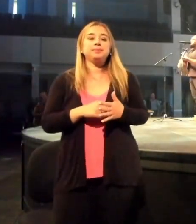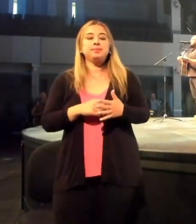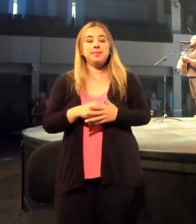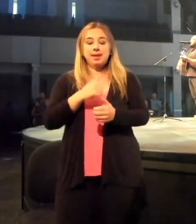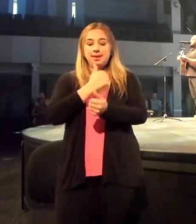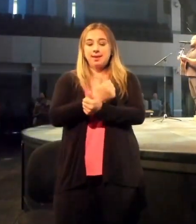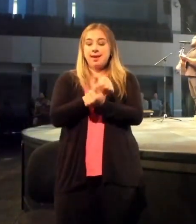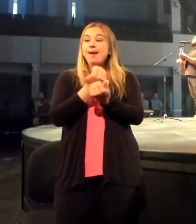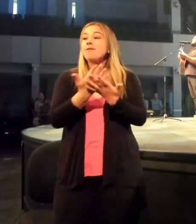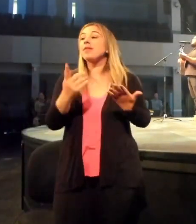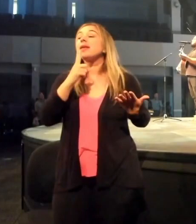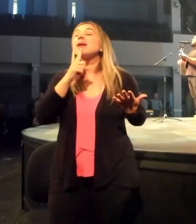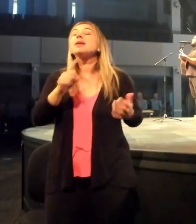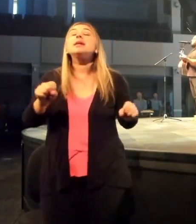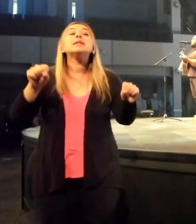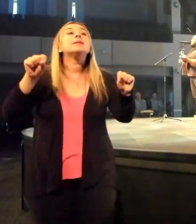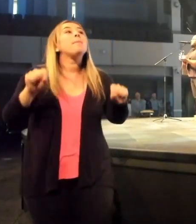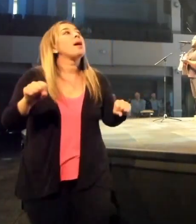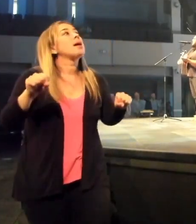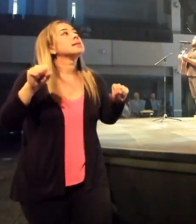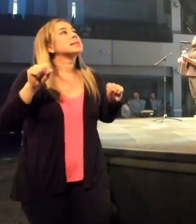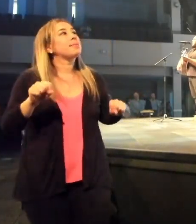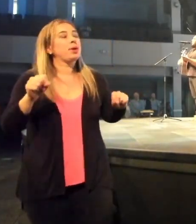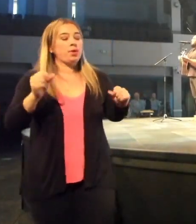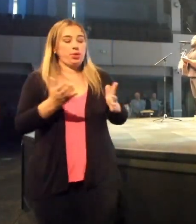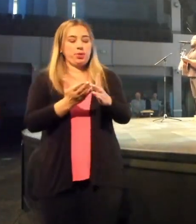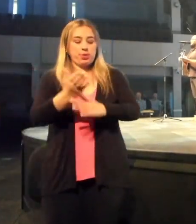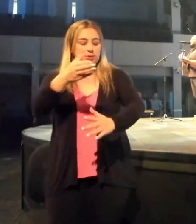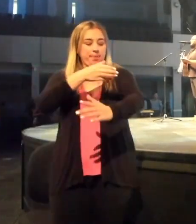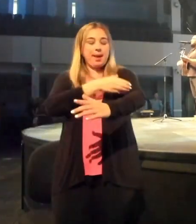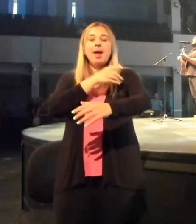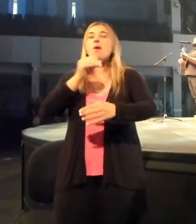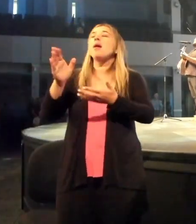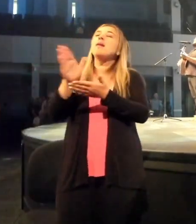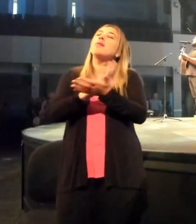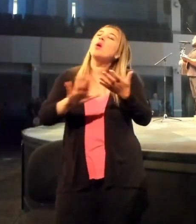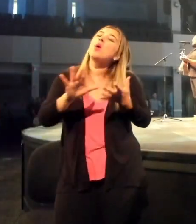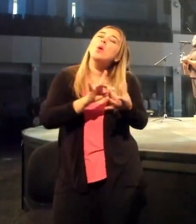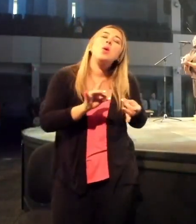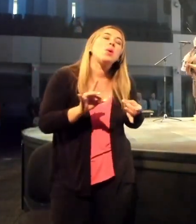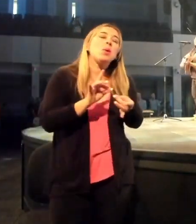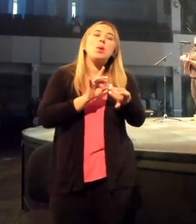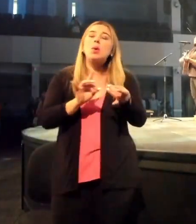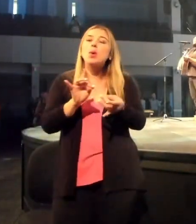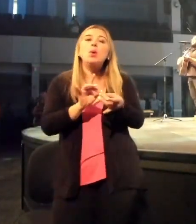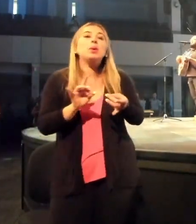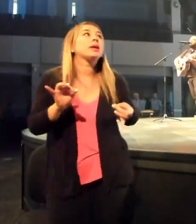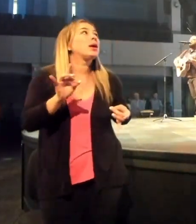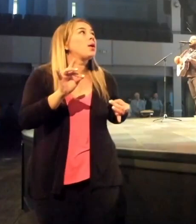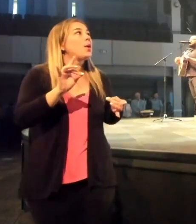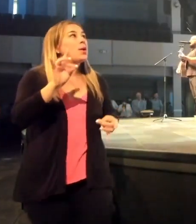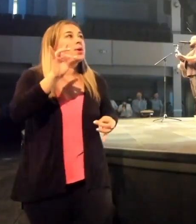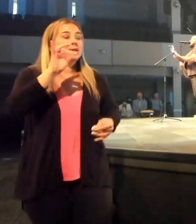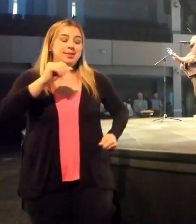will. Everything's possible by the power of the Holy Ghost.